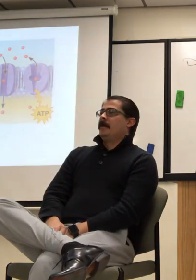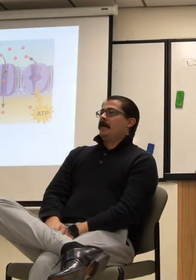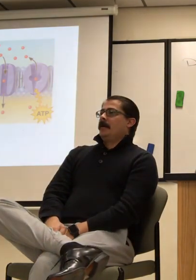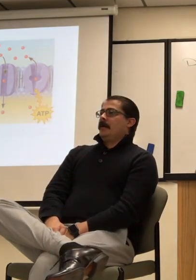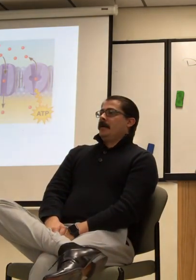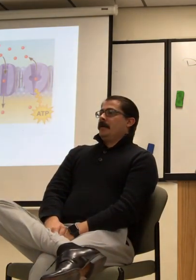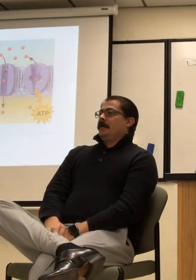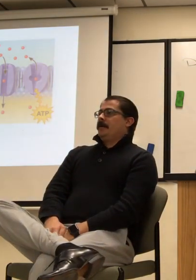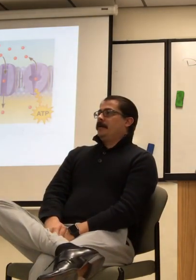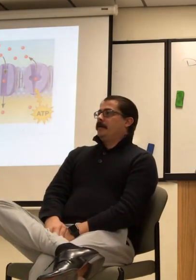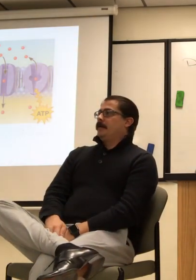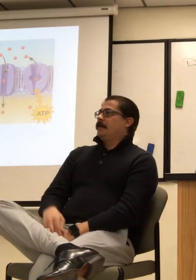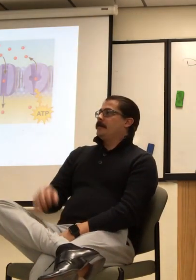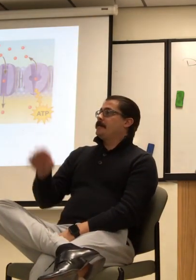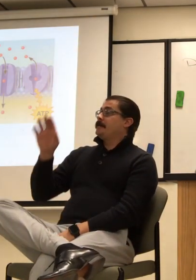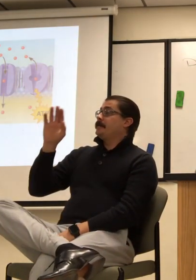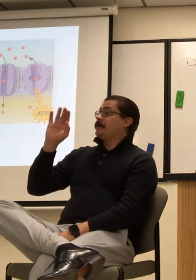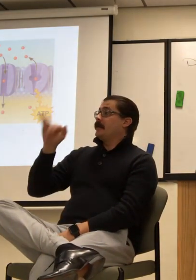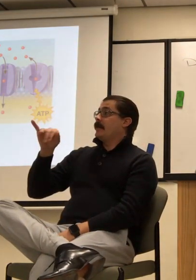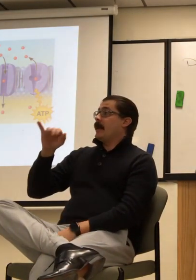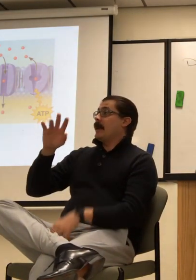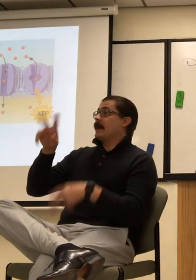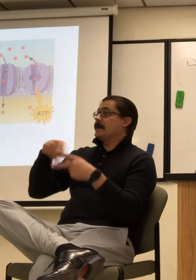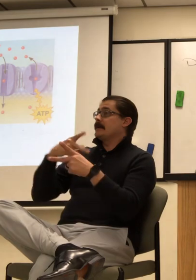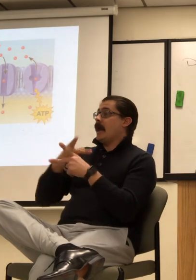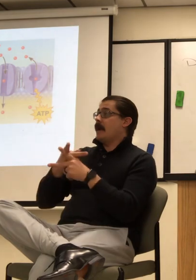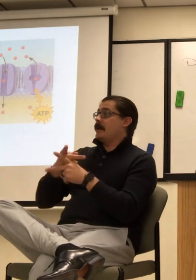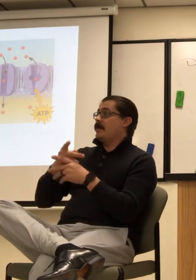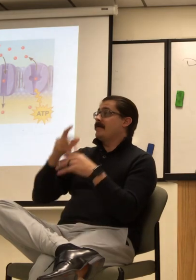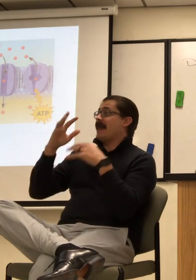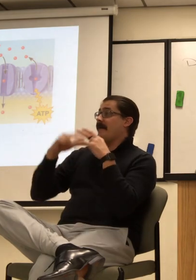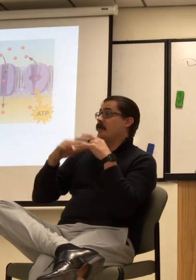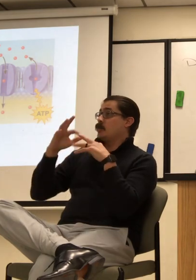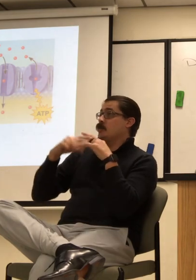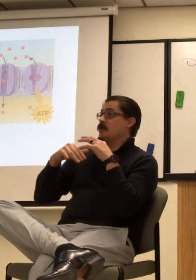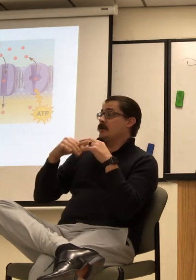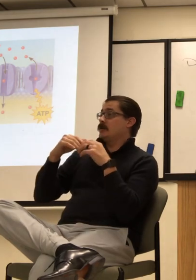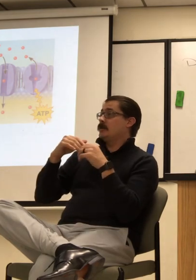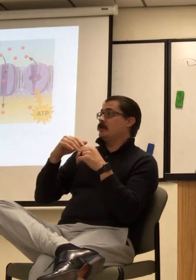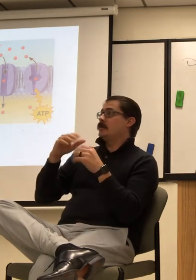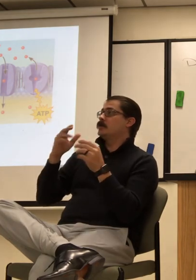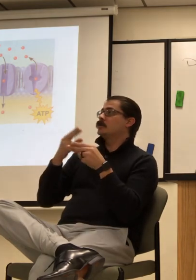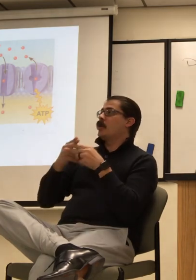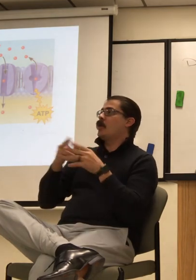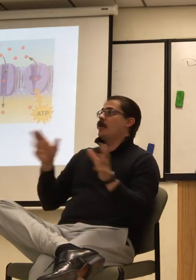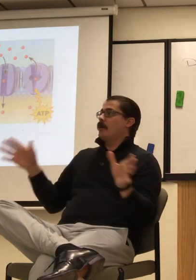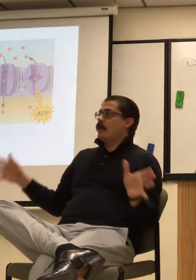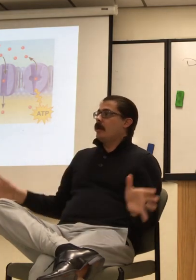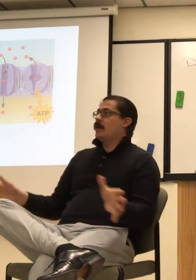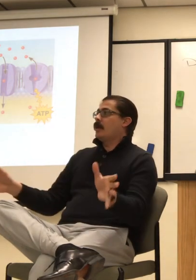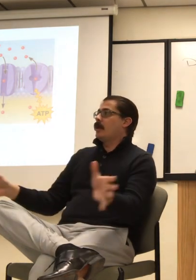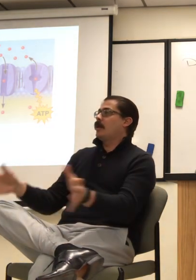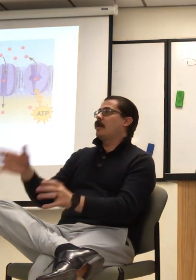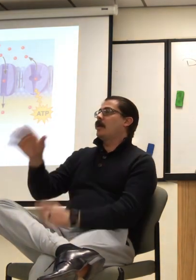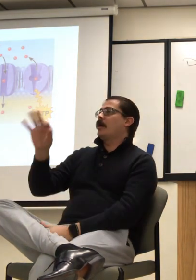you would call this form of diffusion, where you need help, facilitated diffusion.